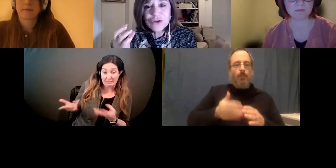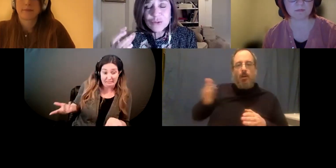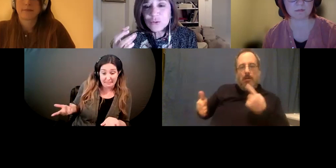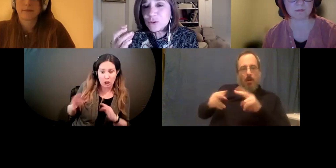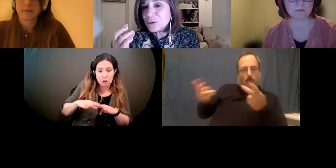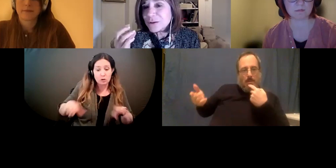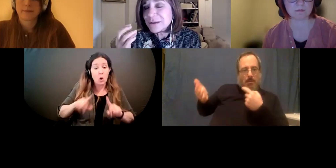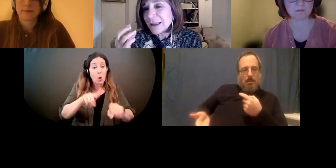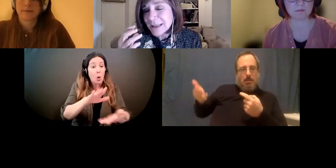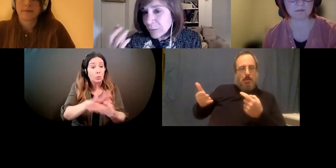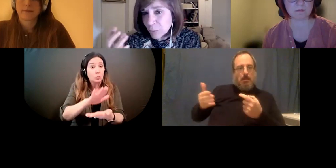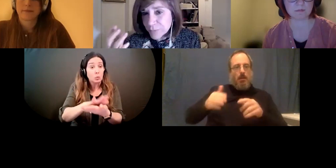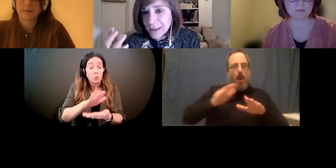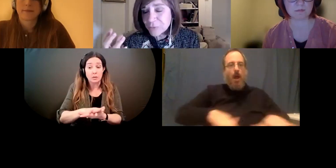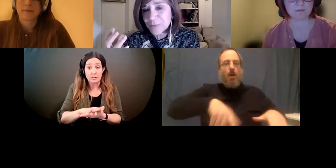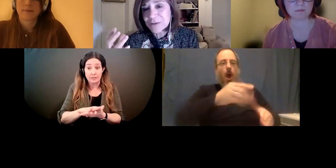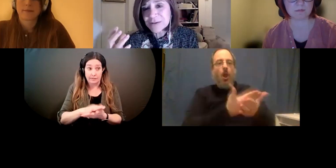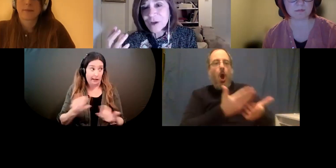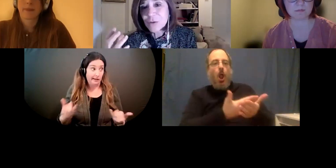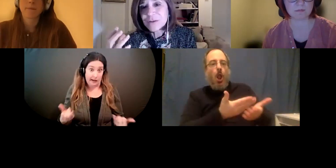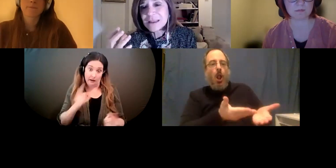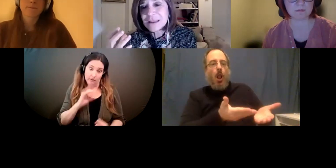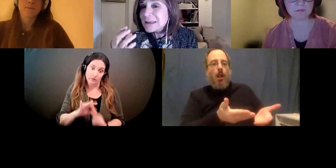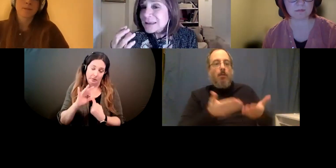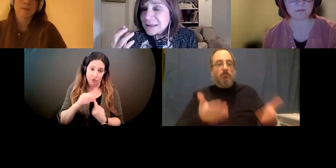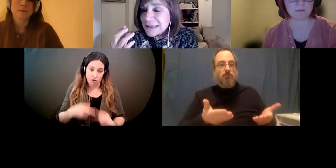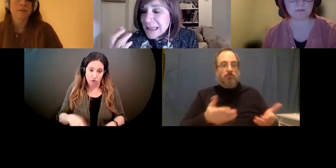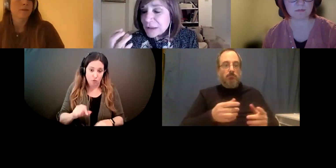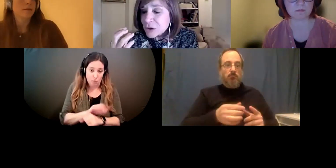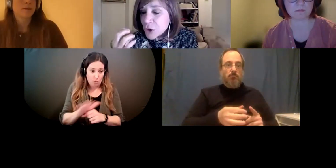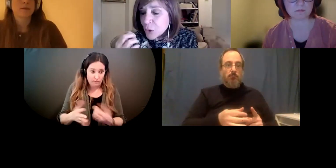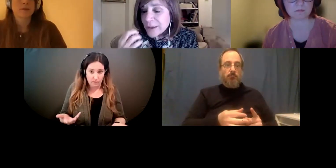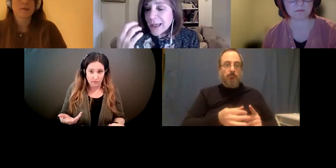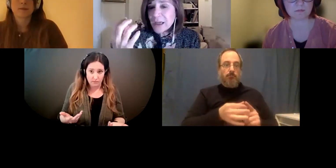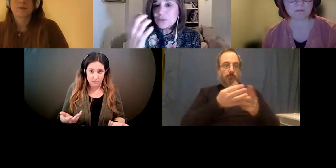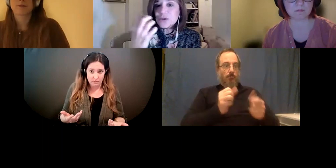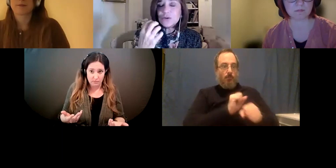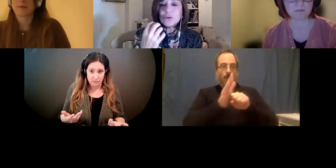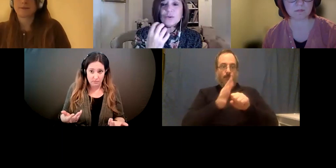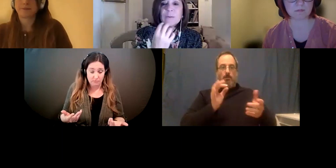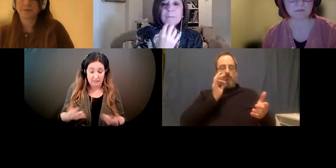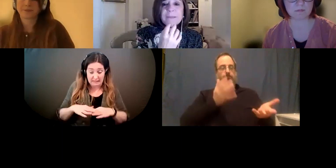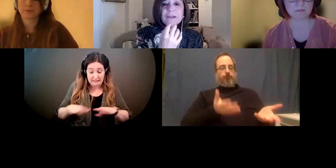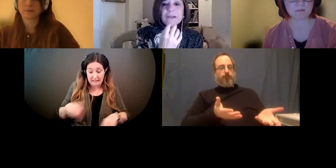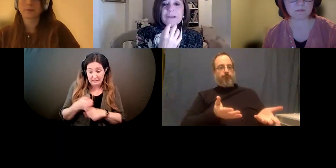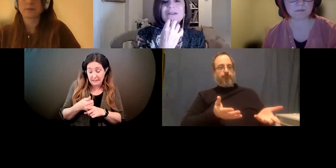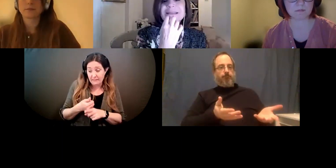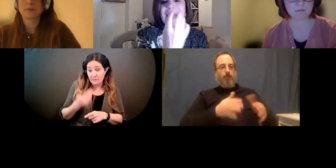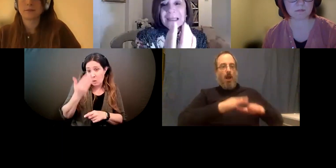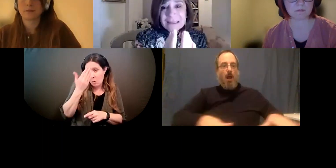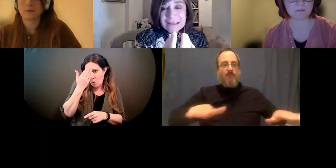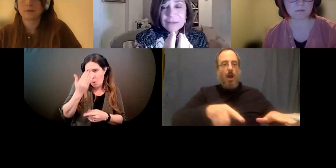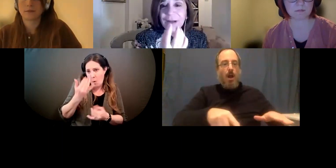go to school, and now more than ever because of COVID, not knowing how to do